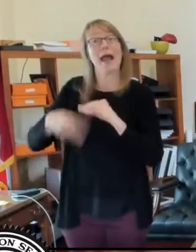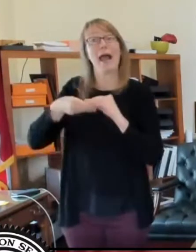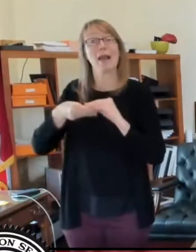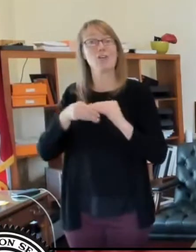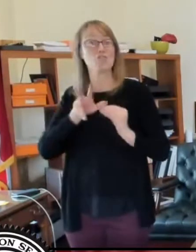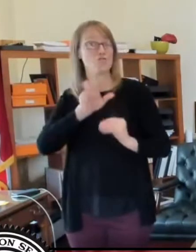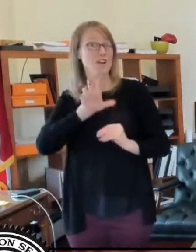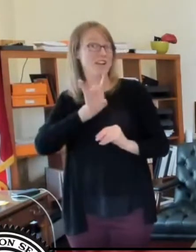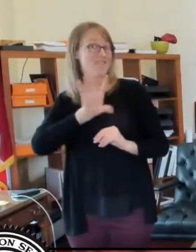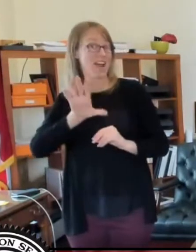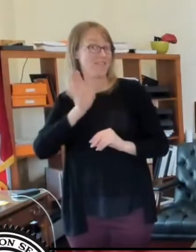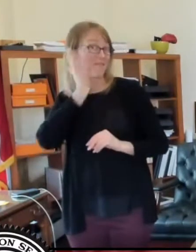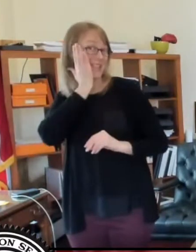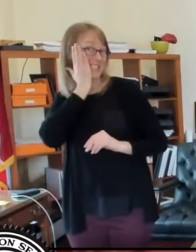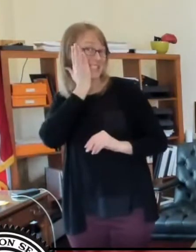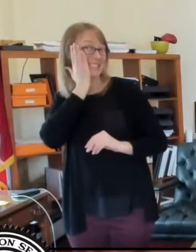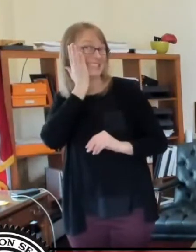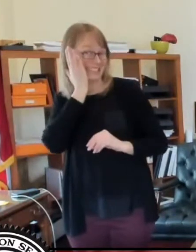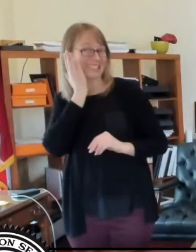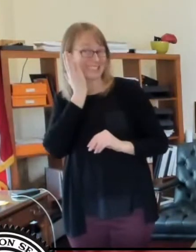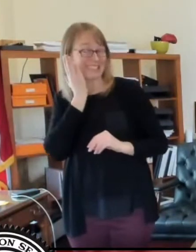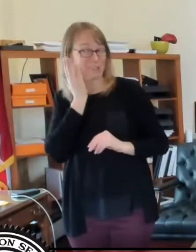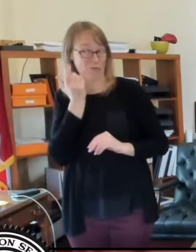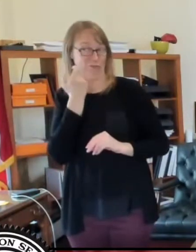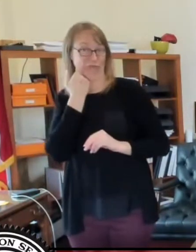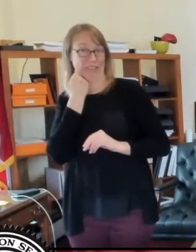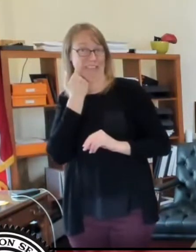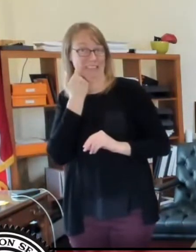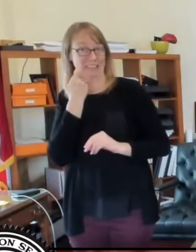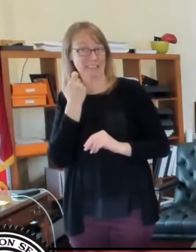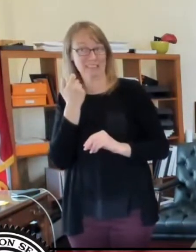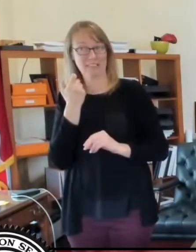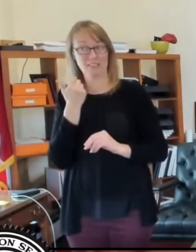385 beds over the last few months.